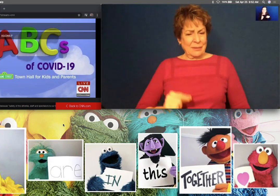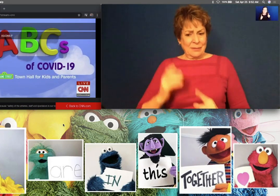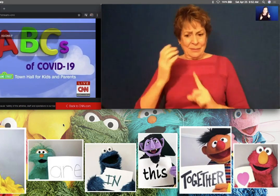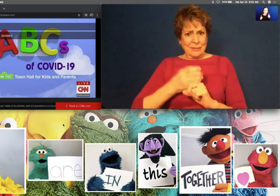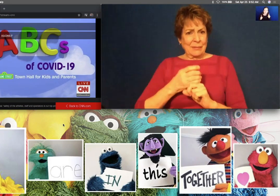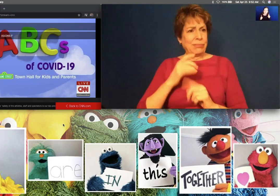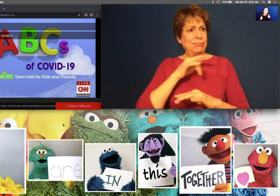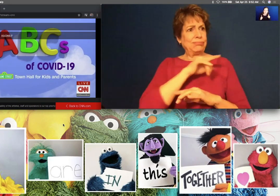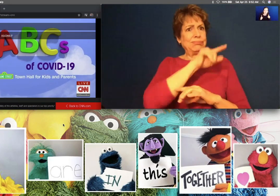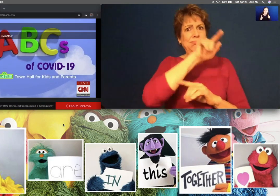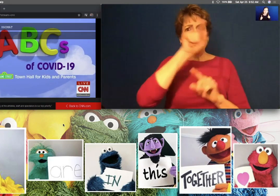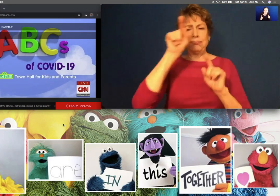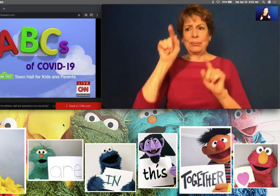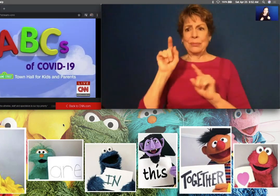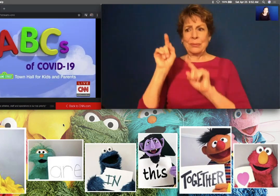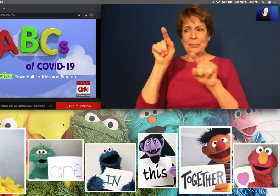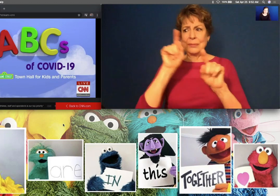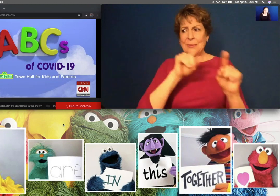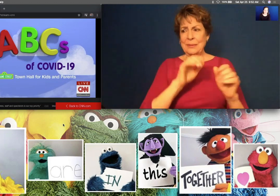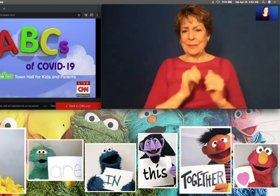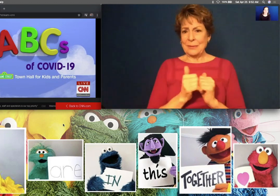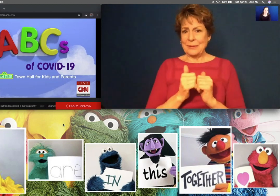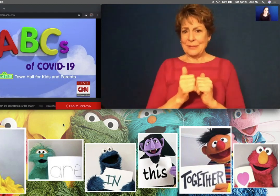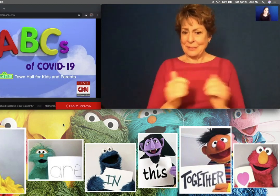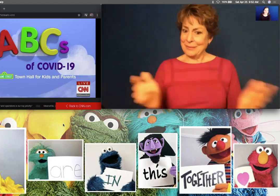hazmat suits?